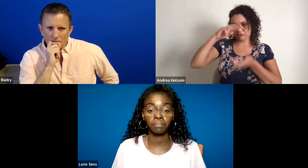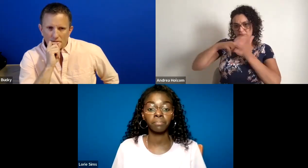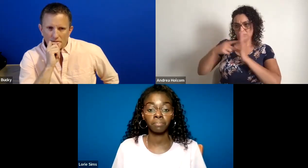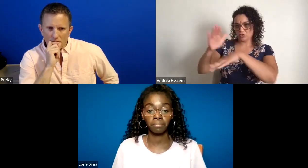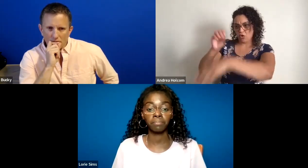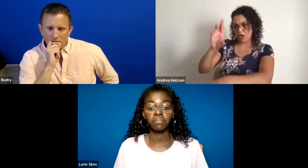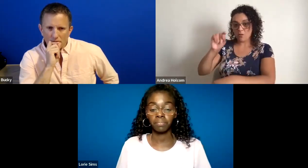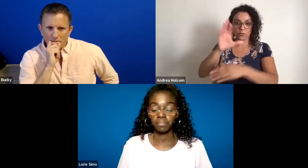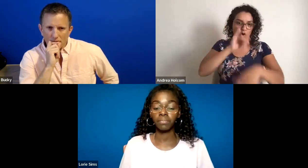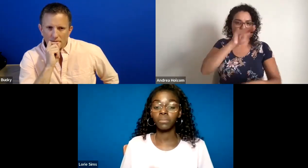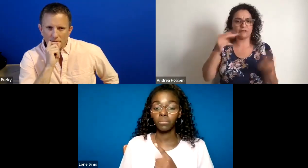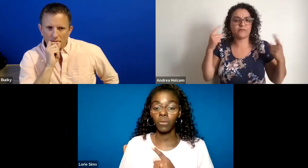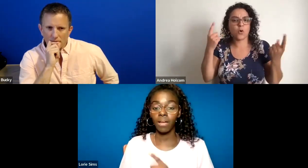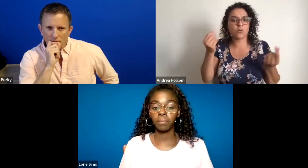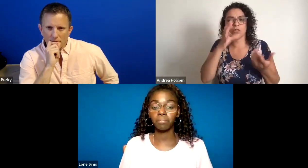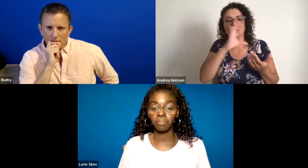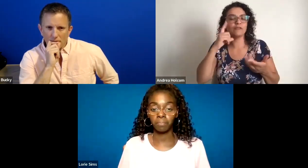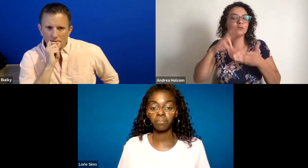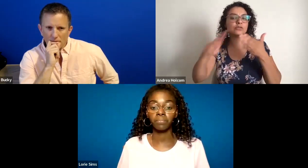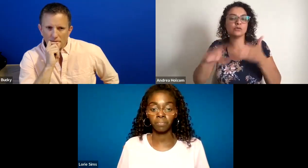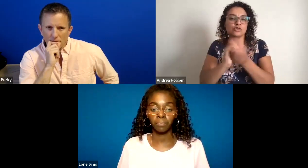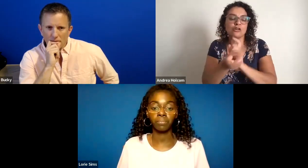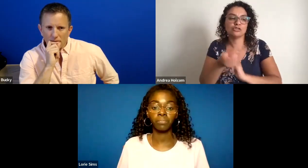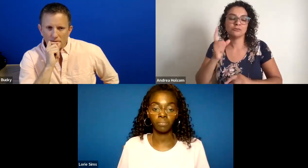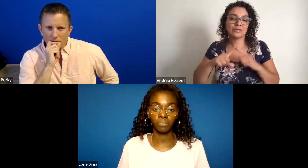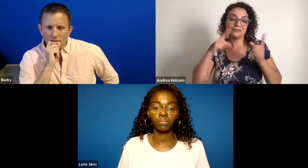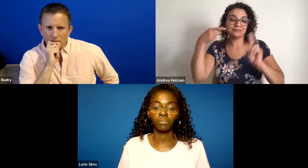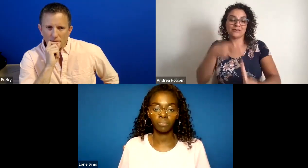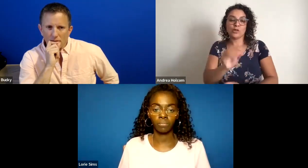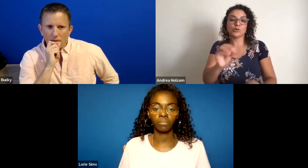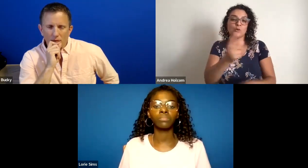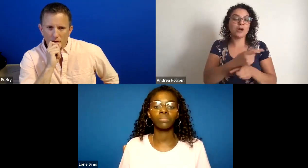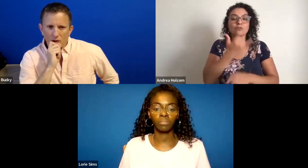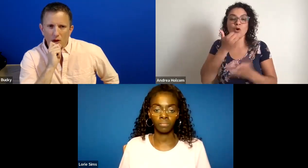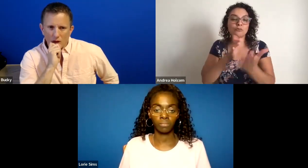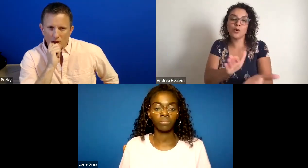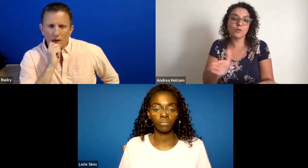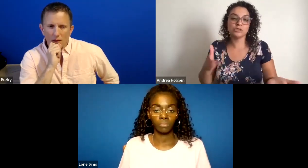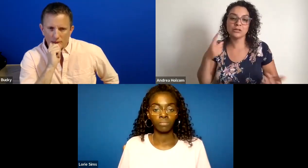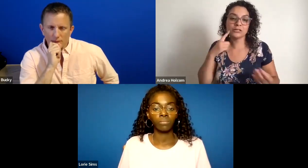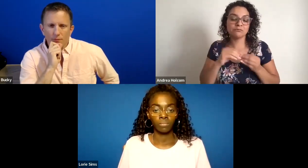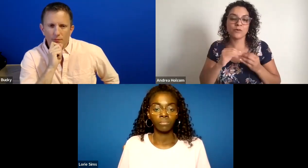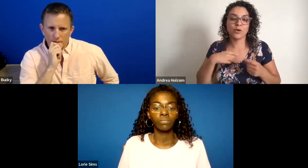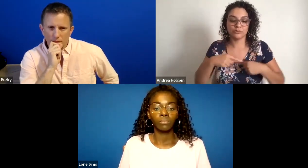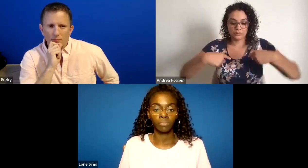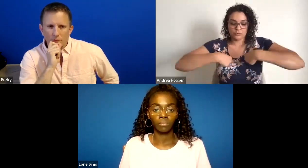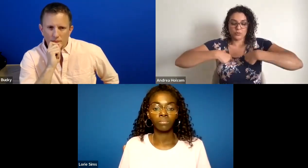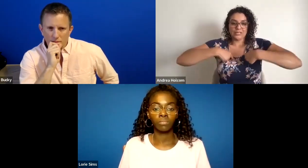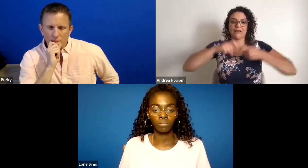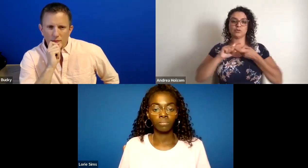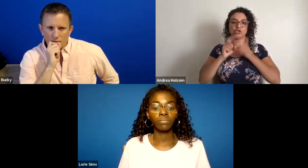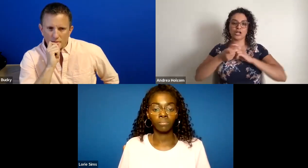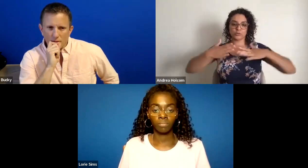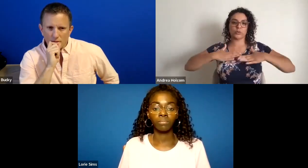at the biases, right? What was my purpose of calling this person out or in? What was the result? Was it to affect change? There's really no right or